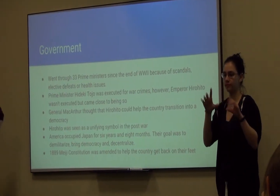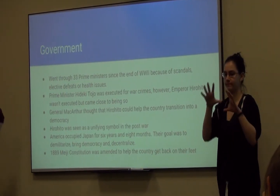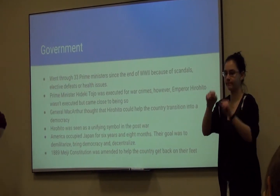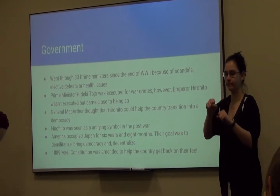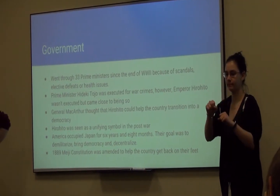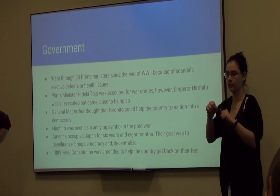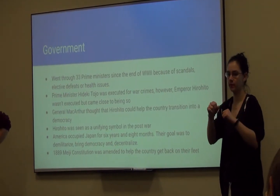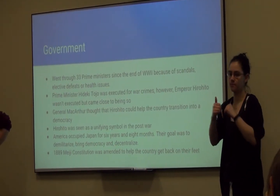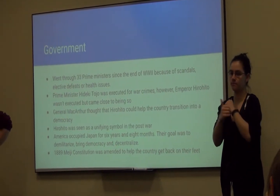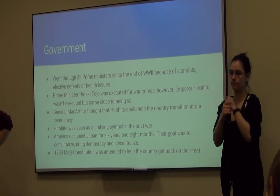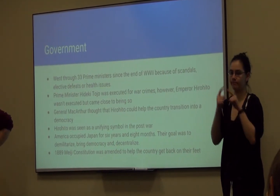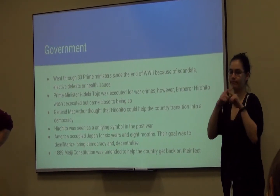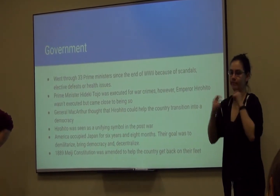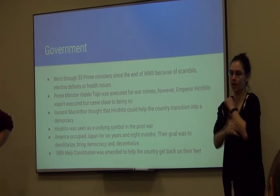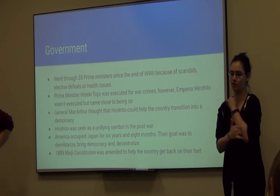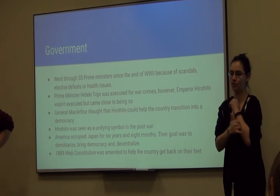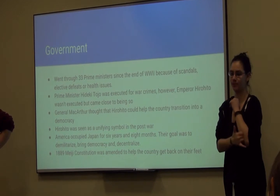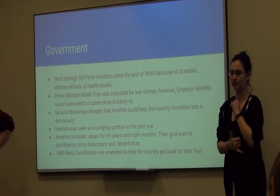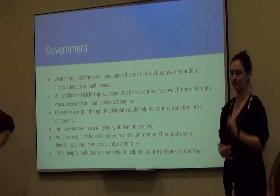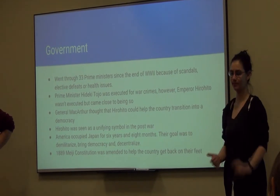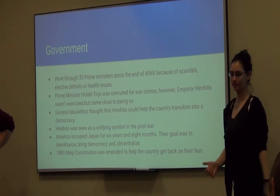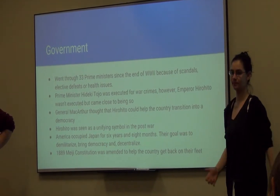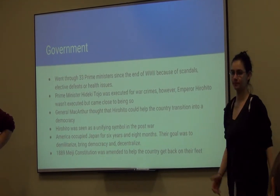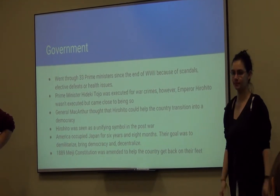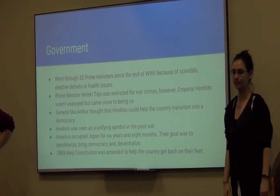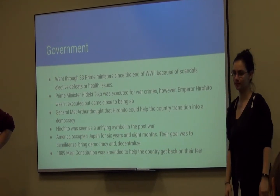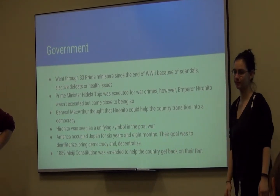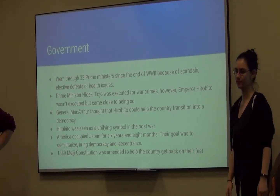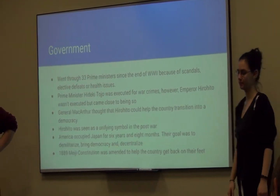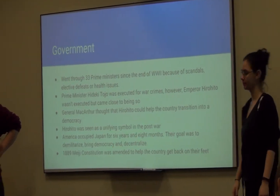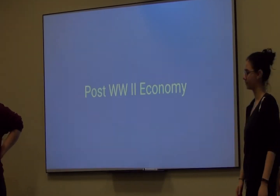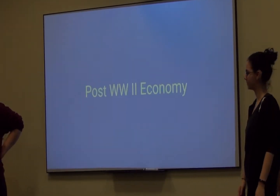And that was the first time that Japan really occupied another country.